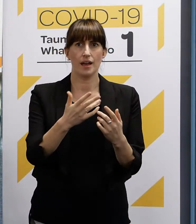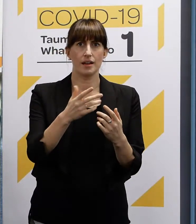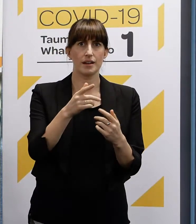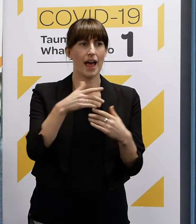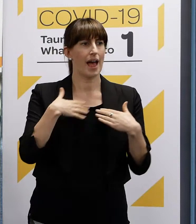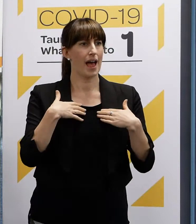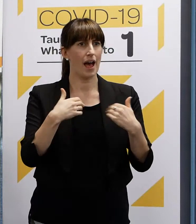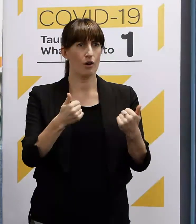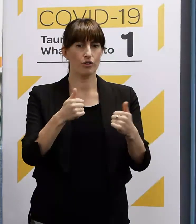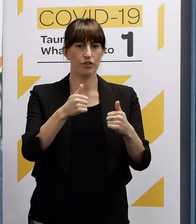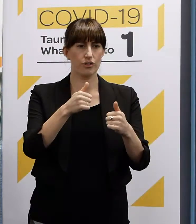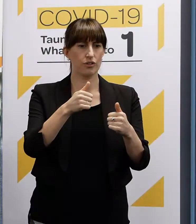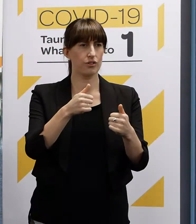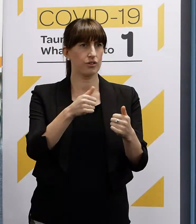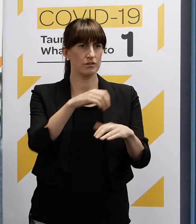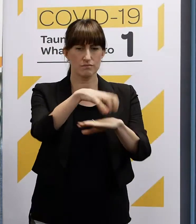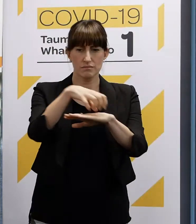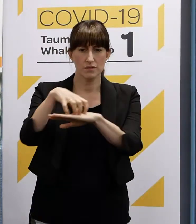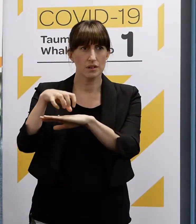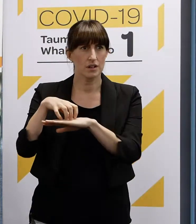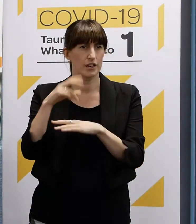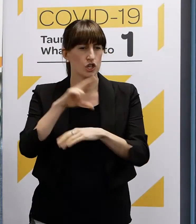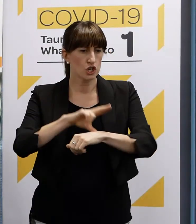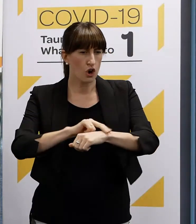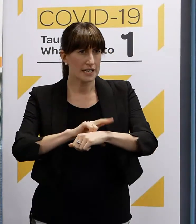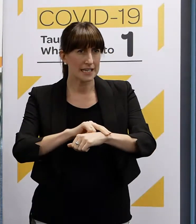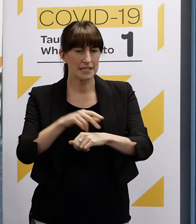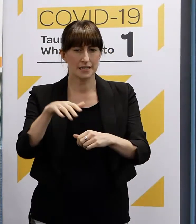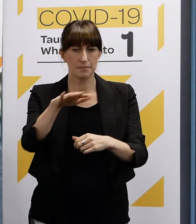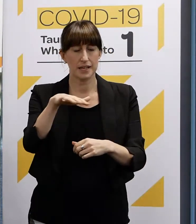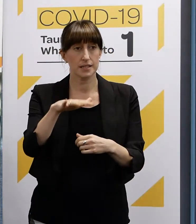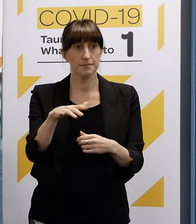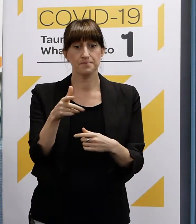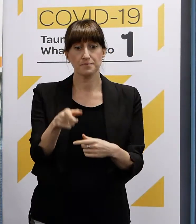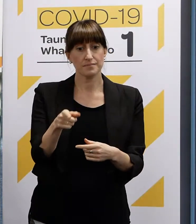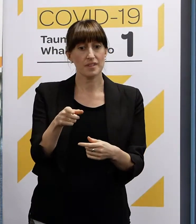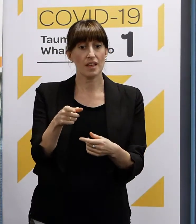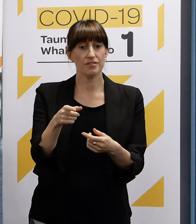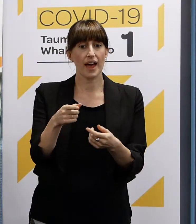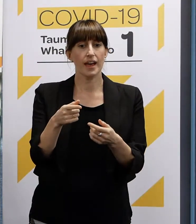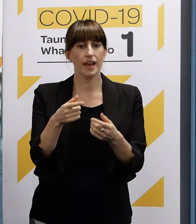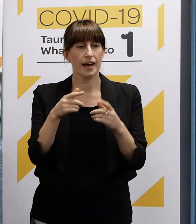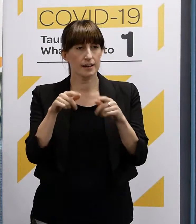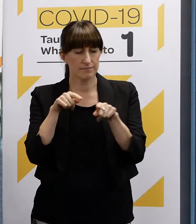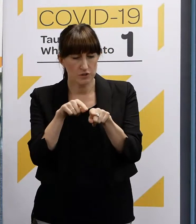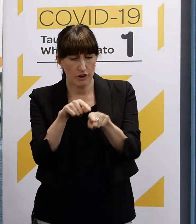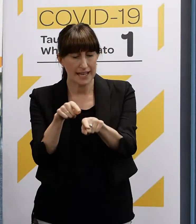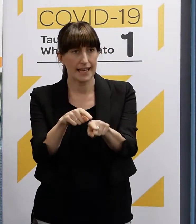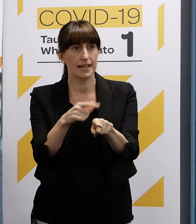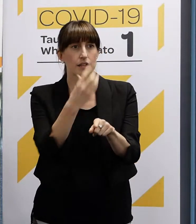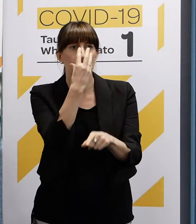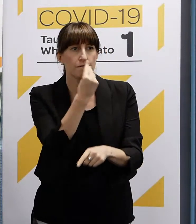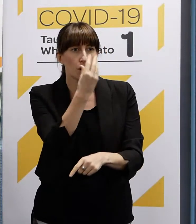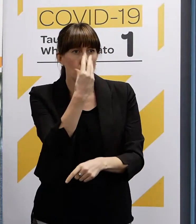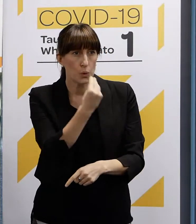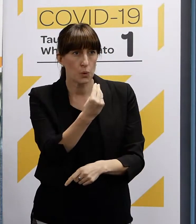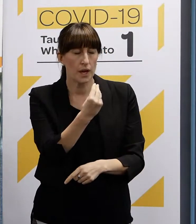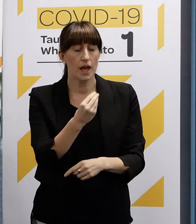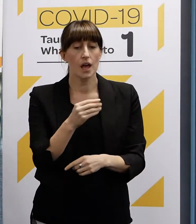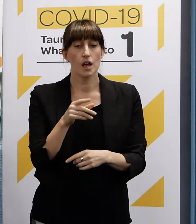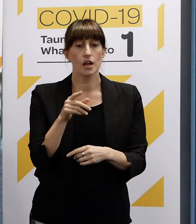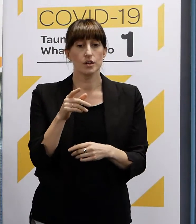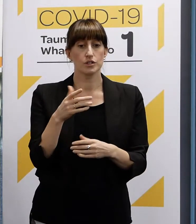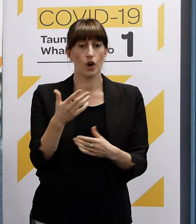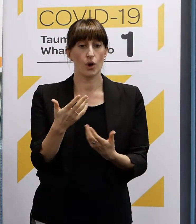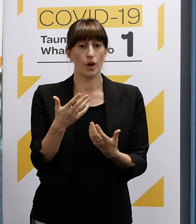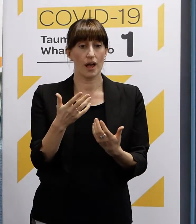will give us an early indication if there is any uplift in influenza-like illness. At the moment, all those tests have been done,